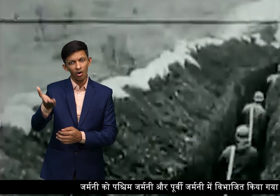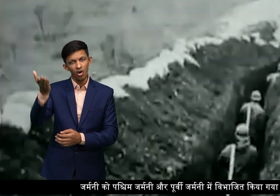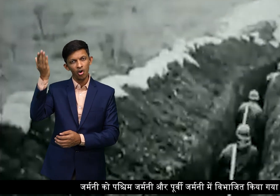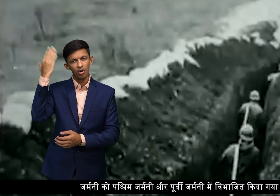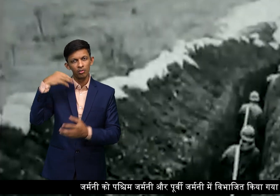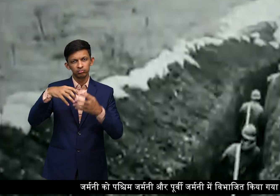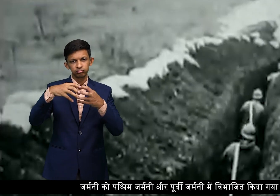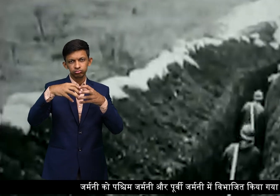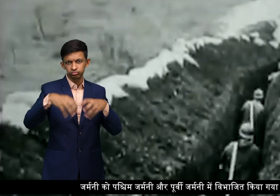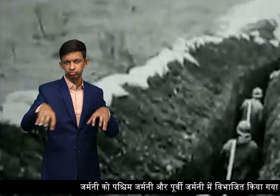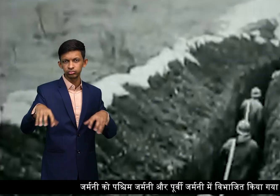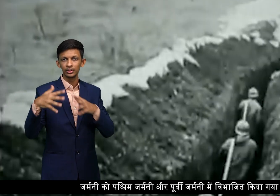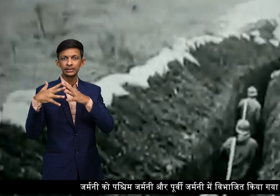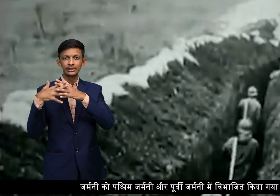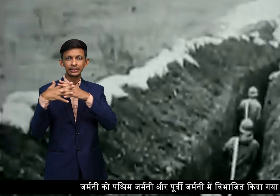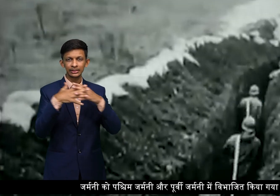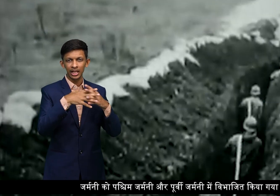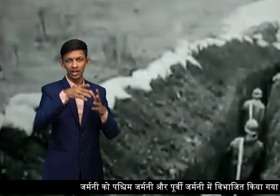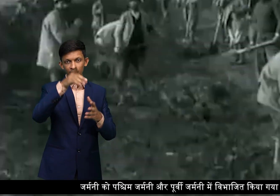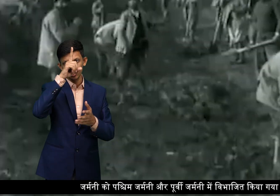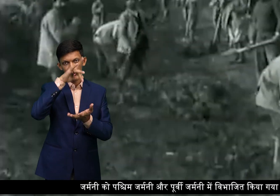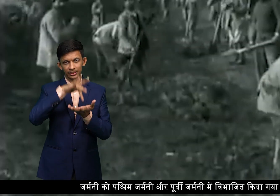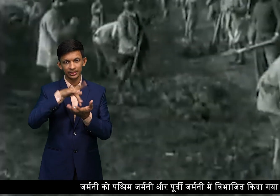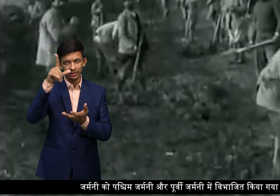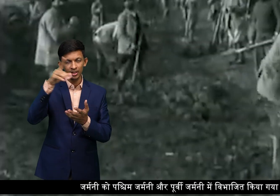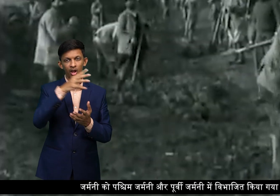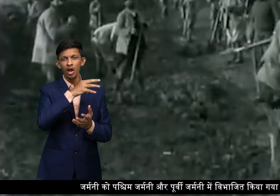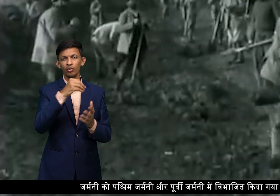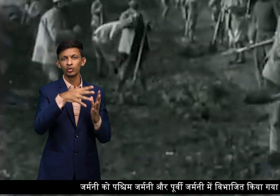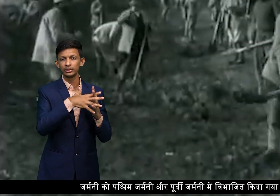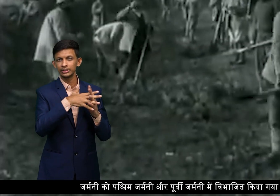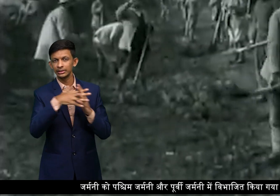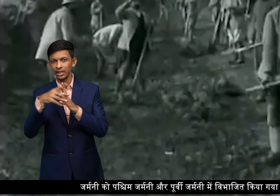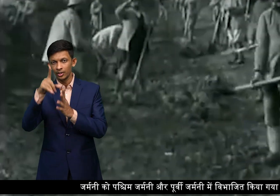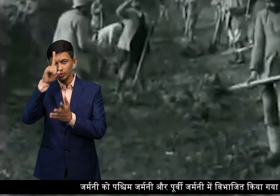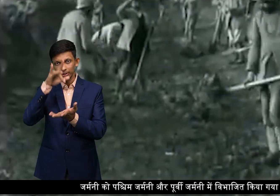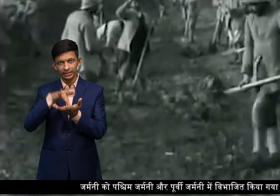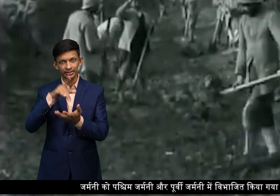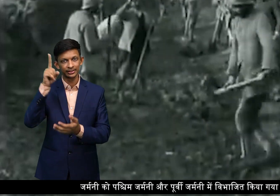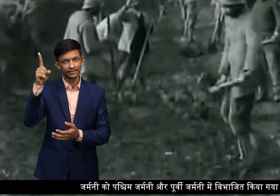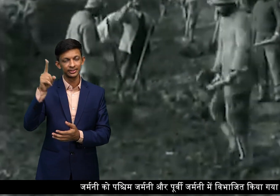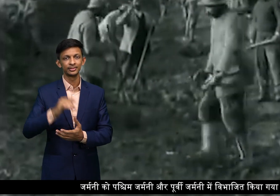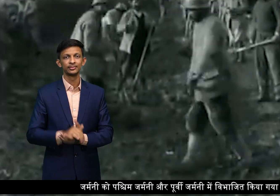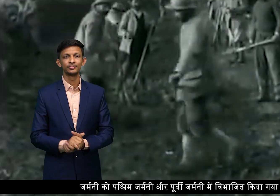Germany was divided into West Germany and East Germany.